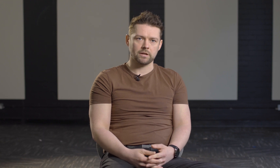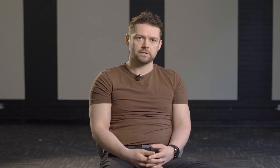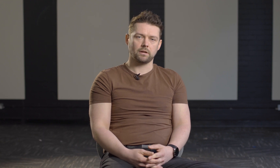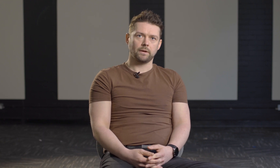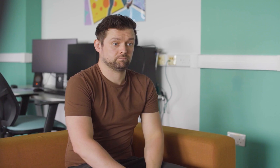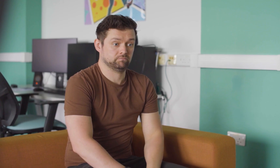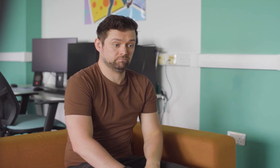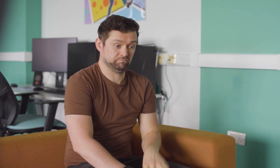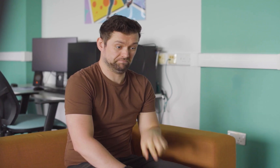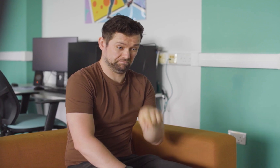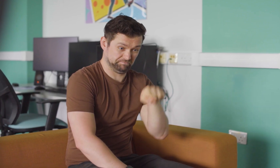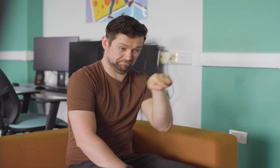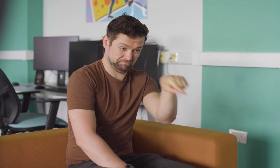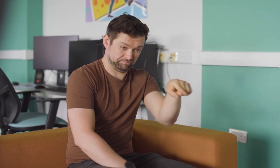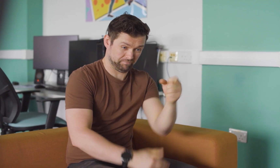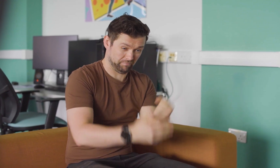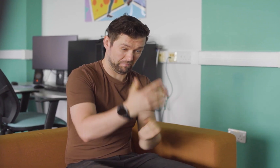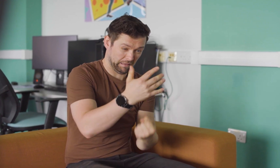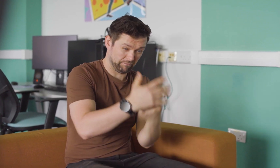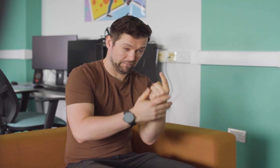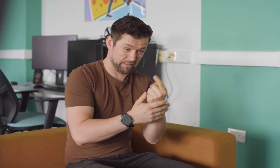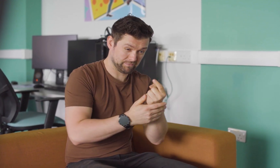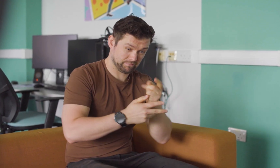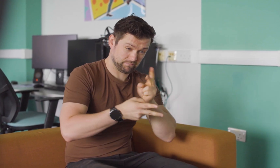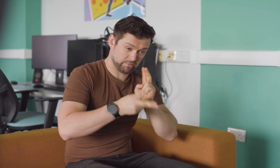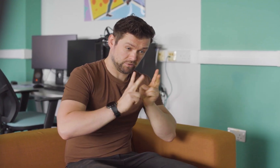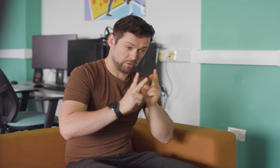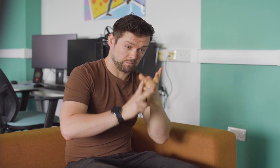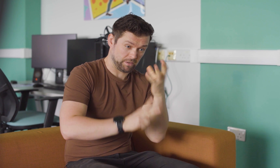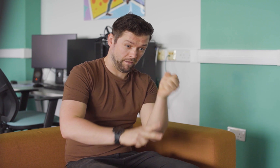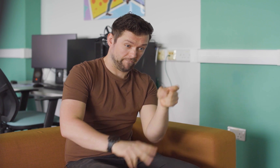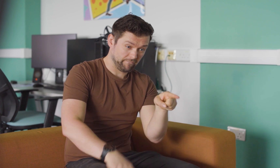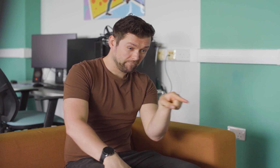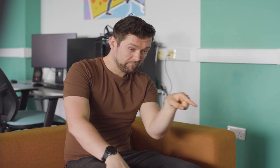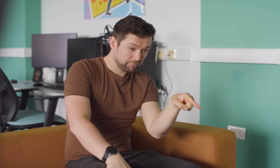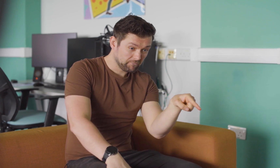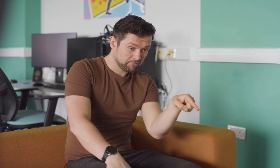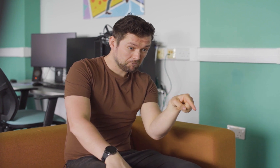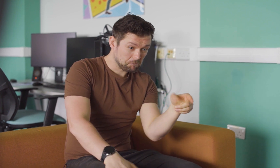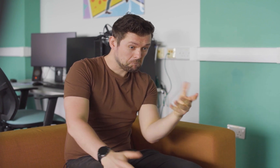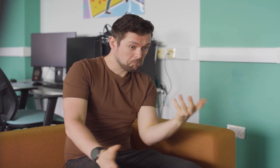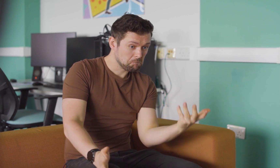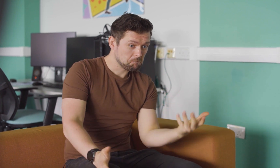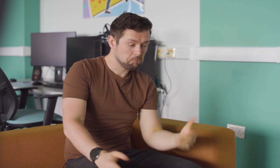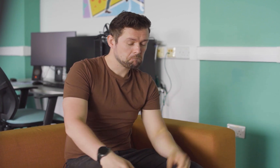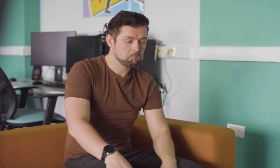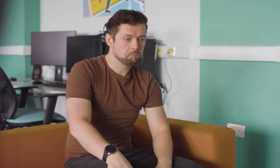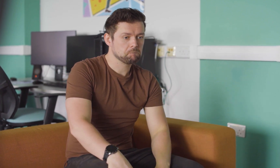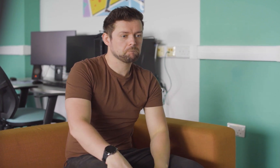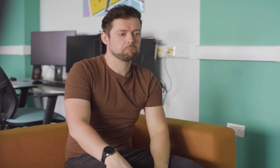Everest. The job opens doors to be able to see things, but just the people that you meet and